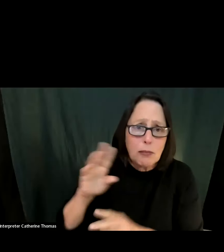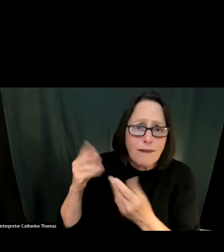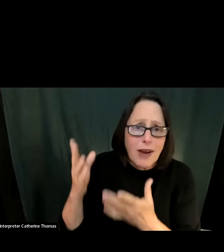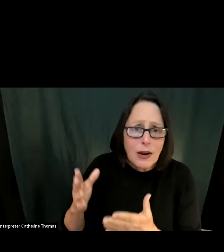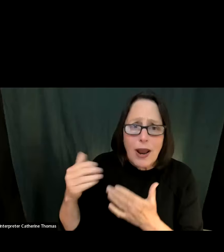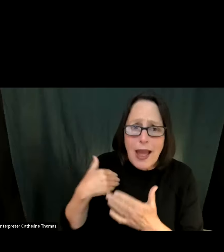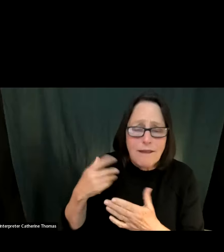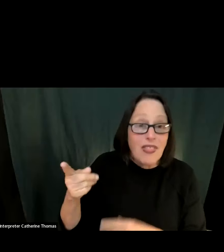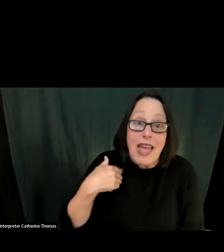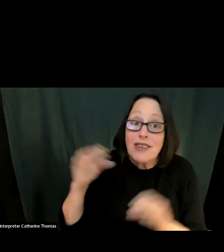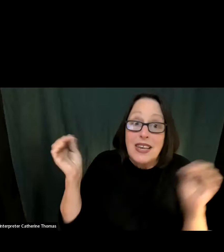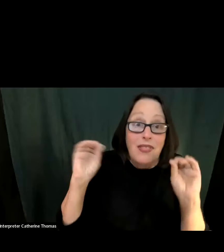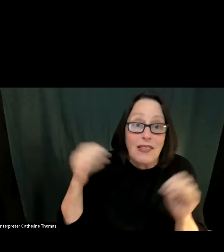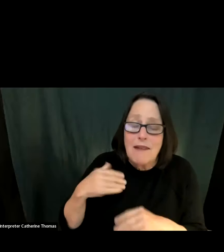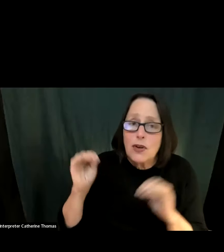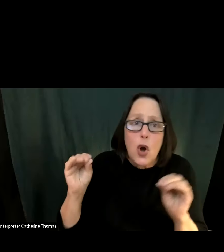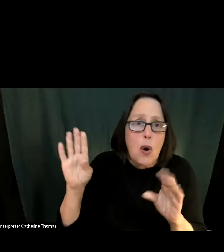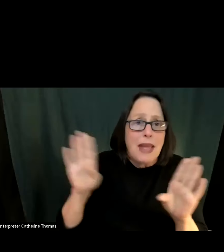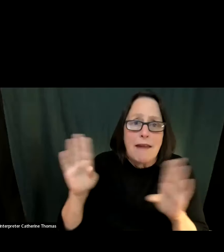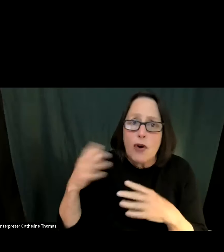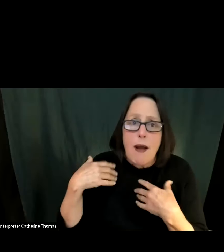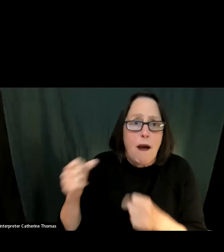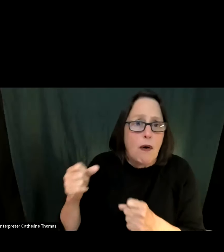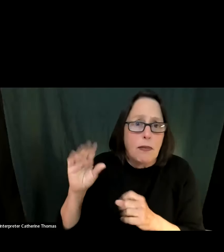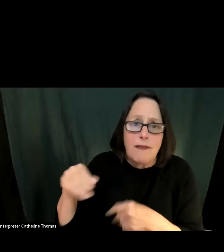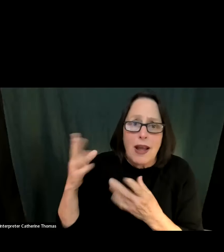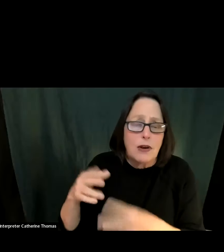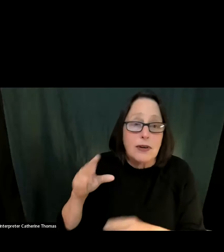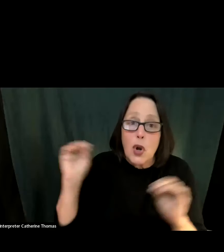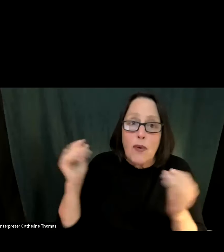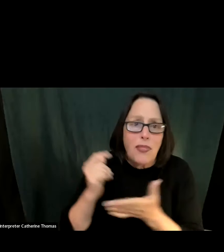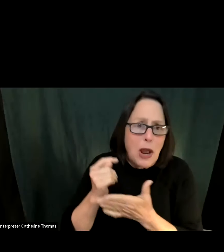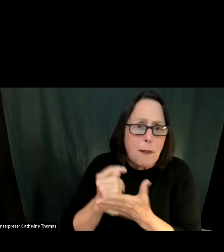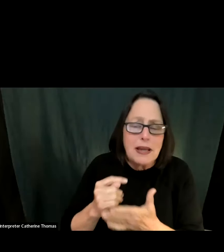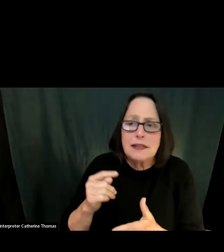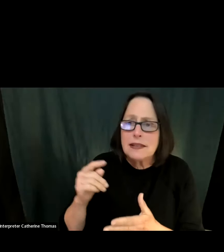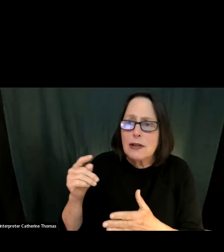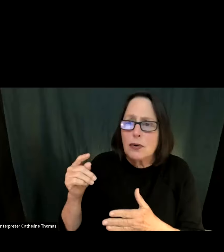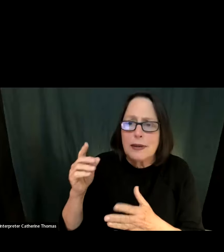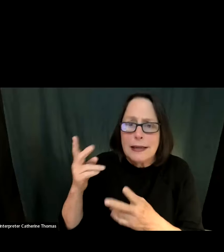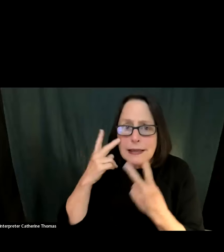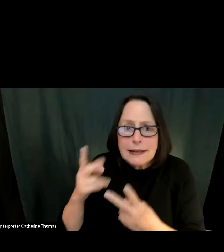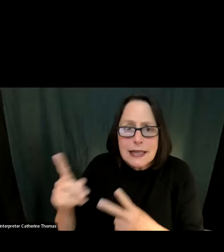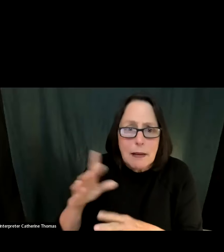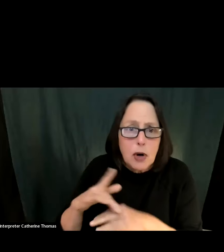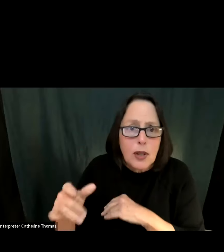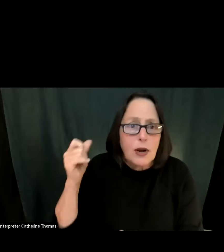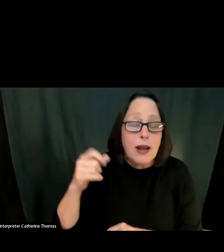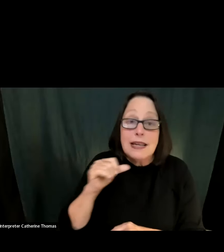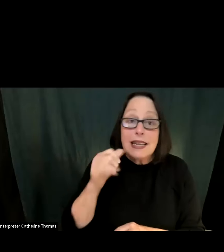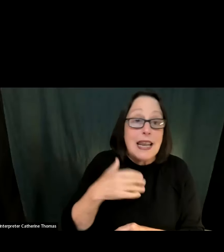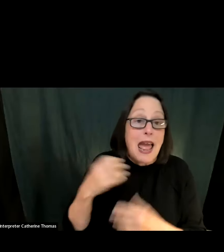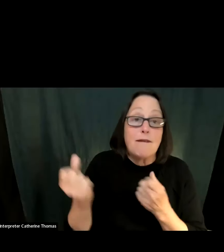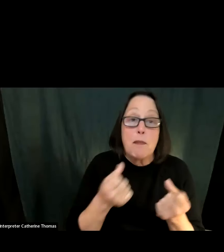have any. They didn't have any behavioral health outpatient providers. So there's not a therapist who can squeeze them in sooner. And there wasn't mobile crisis.